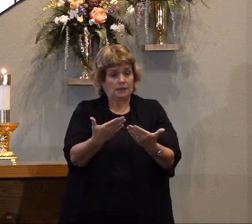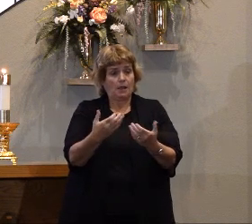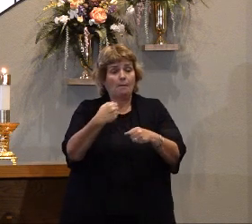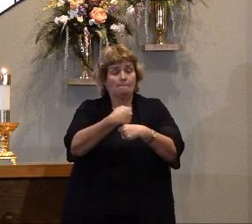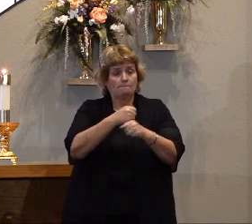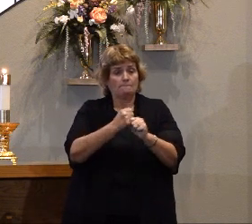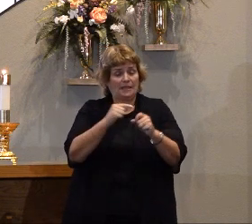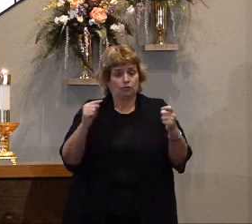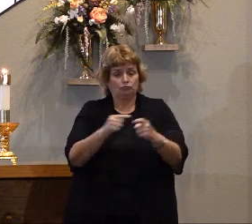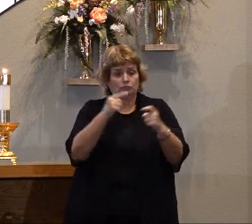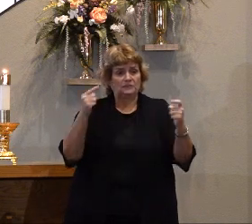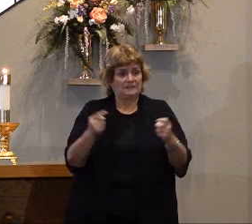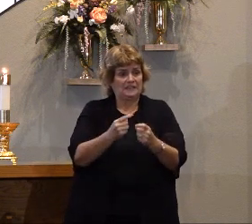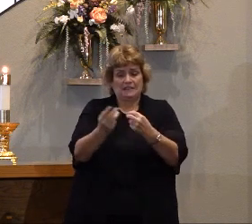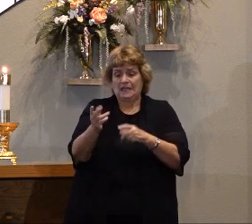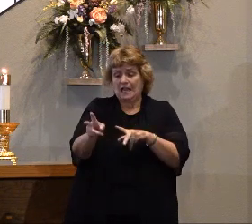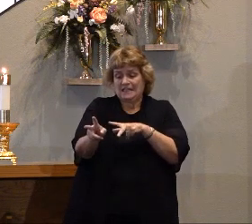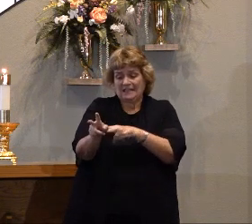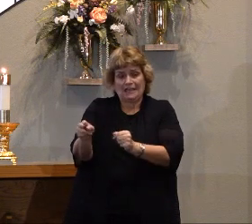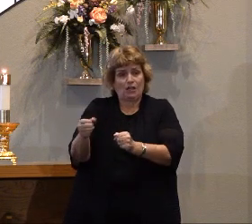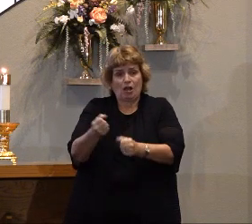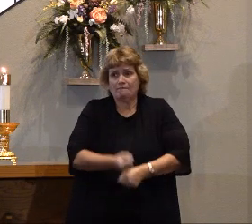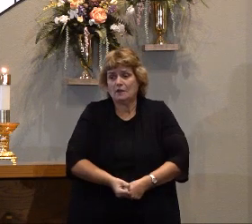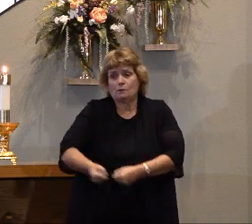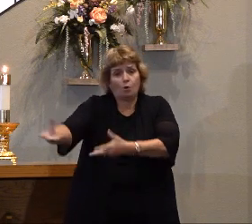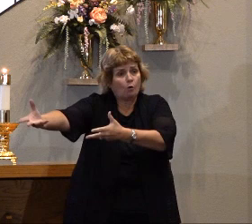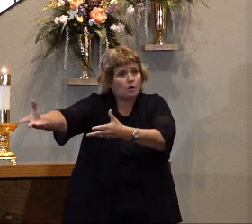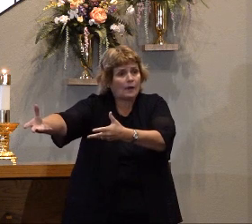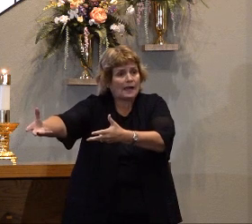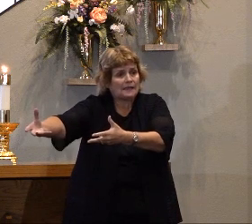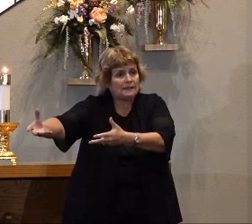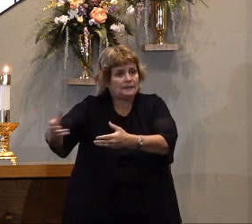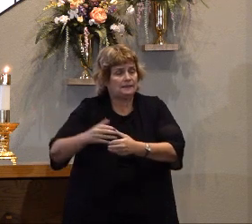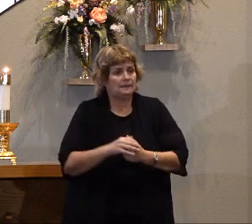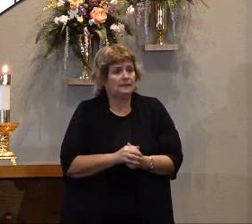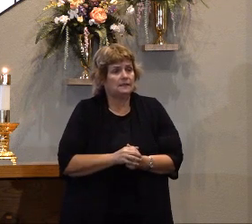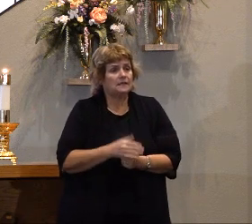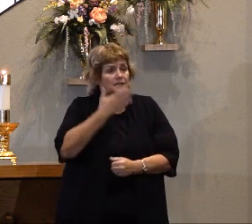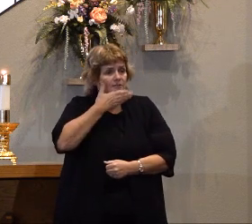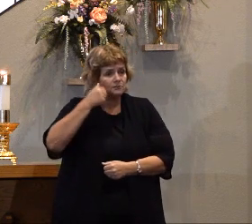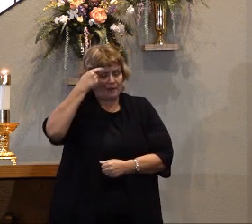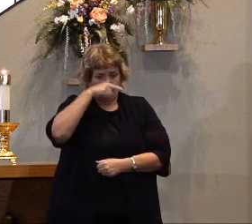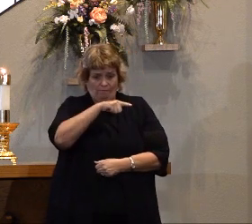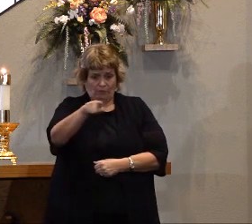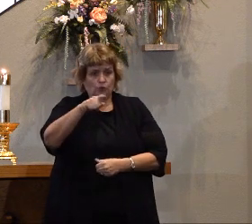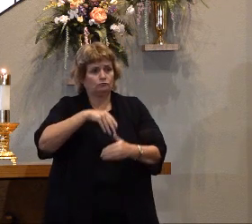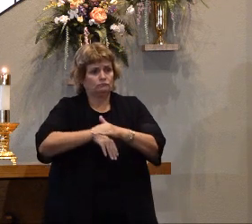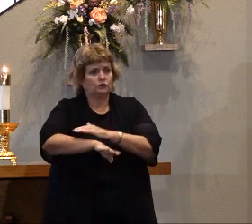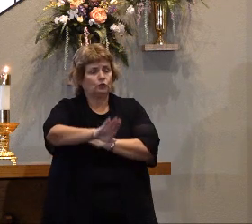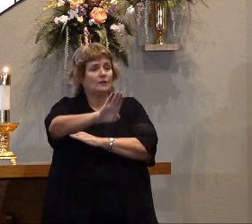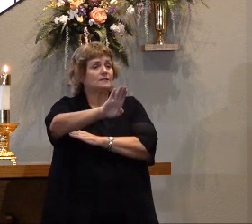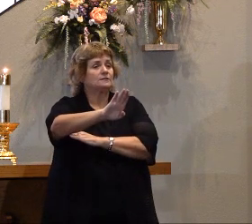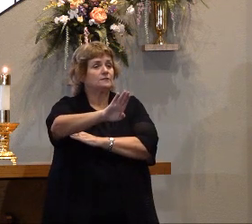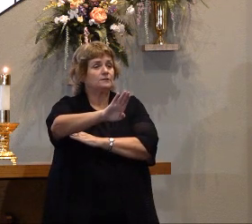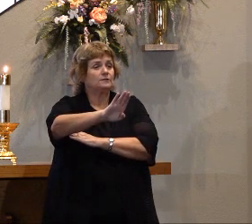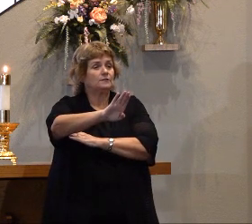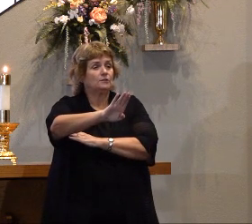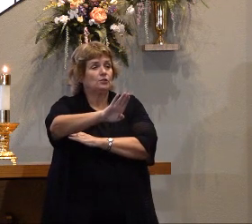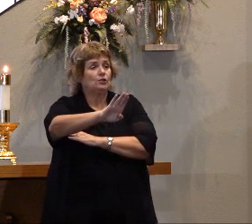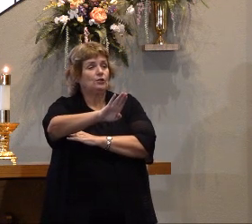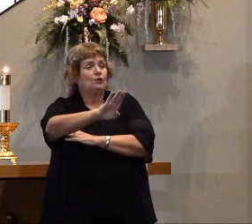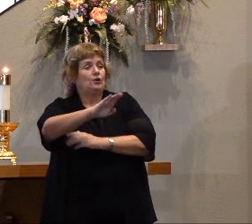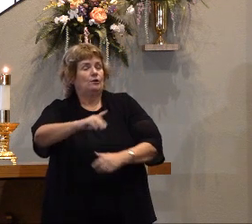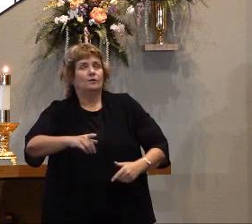sin, cut it off and throw it away. It is better for you to enter life maimed